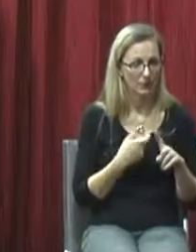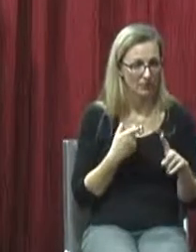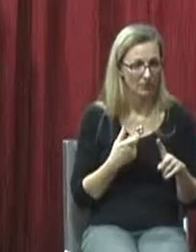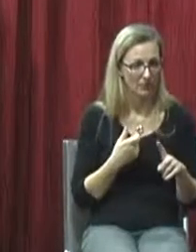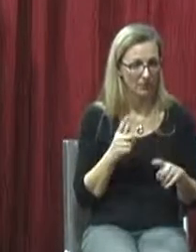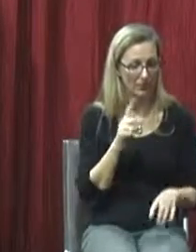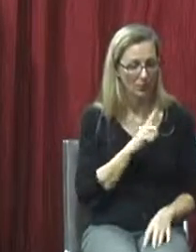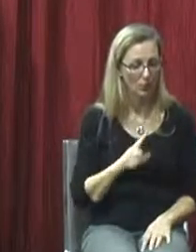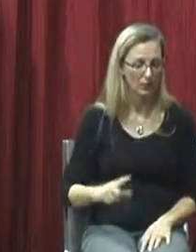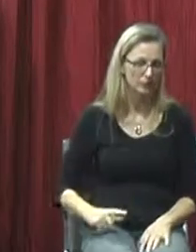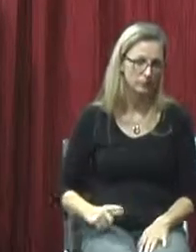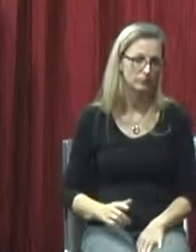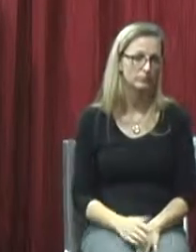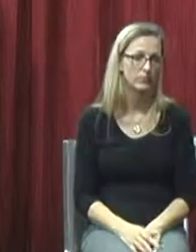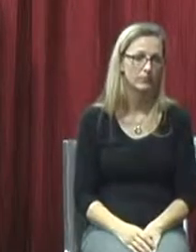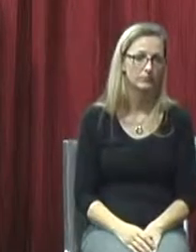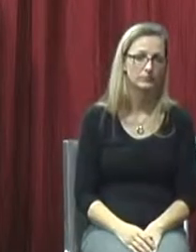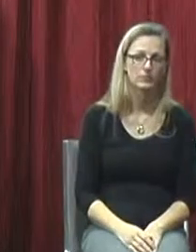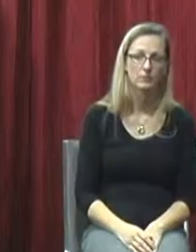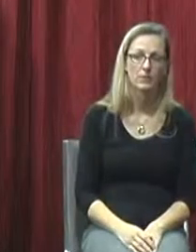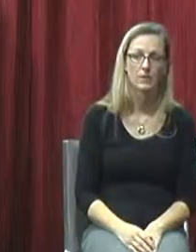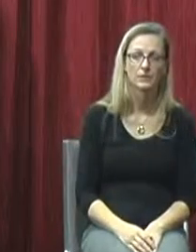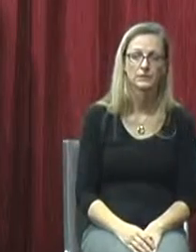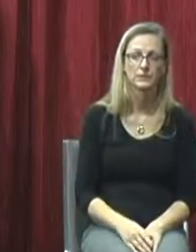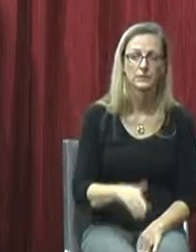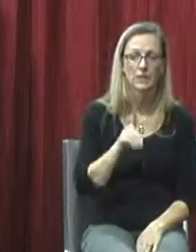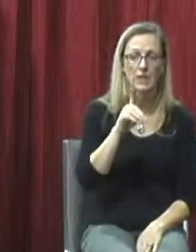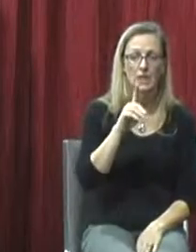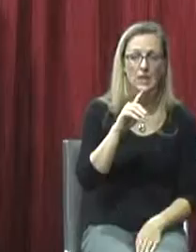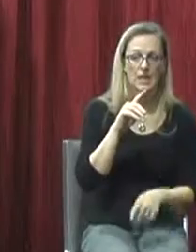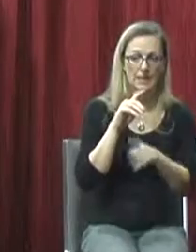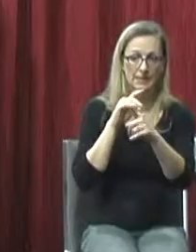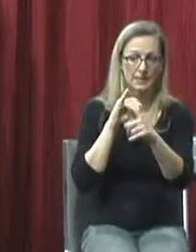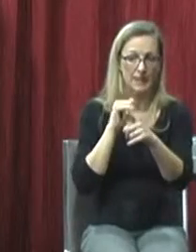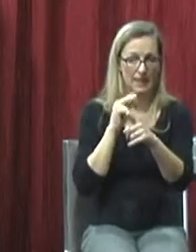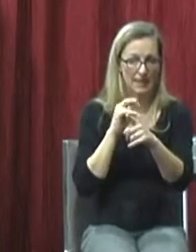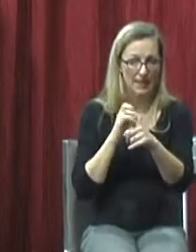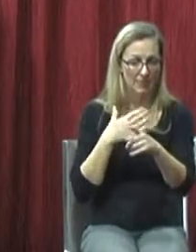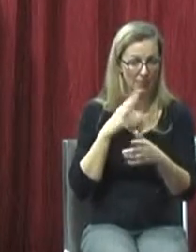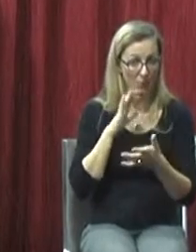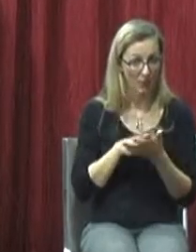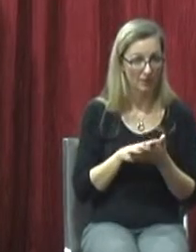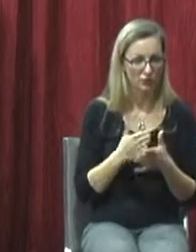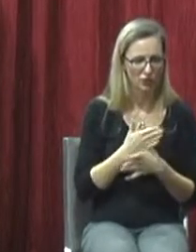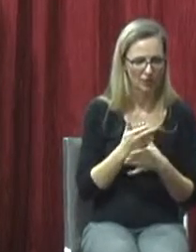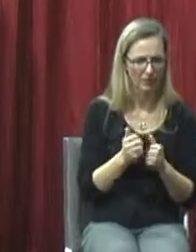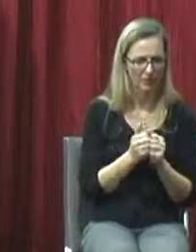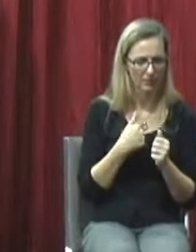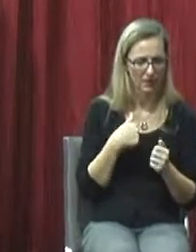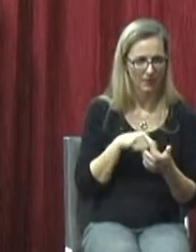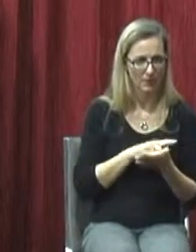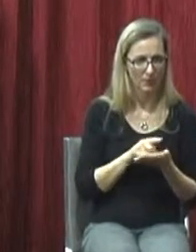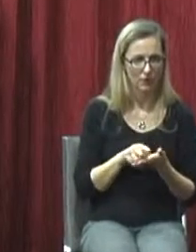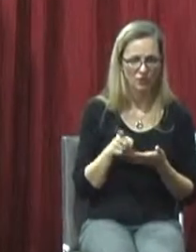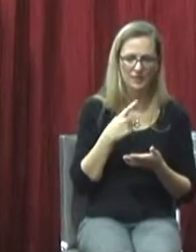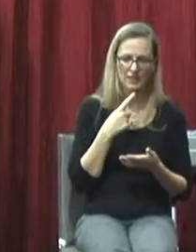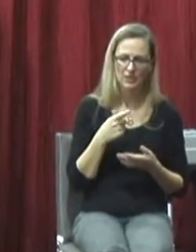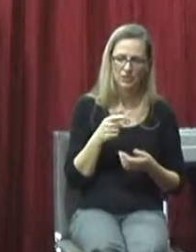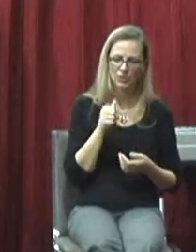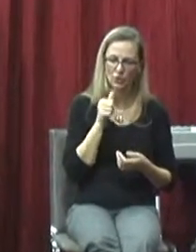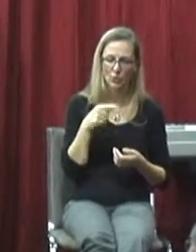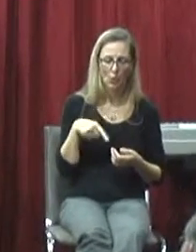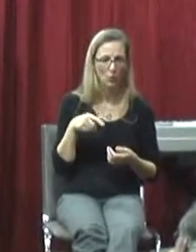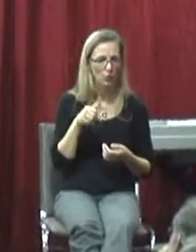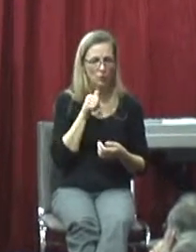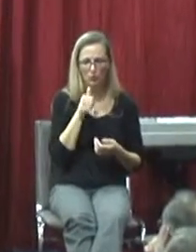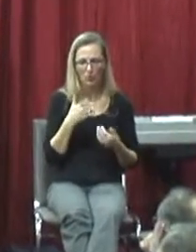from the Lord. This was Diane's insight, actually. She shared this with me this week. She was saying, you don't have any